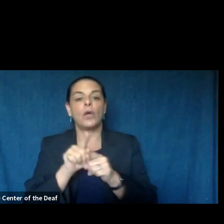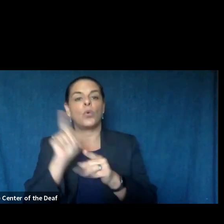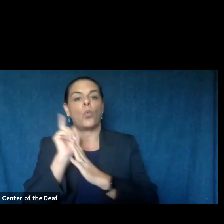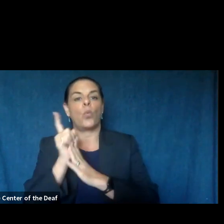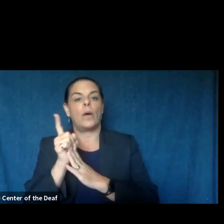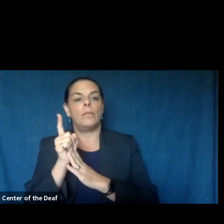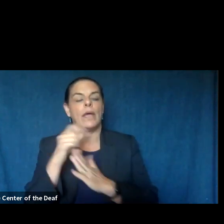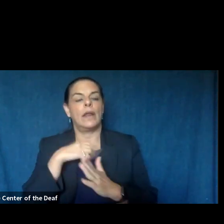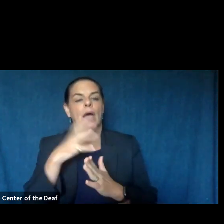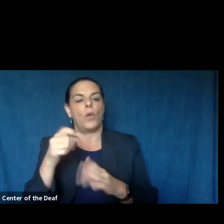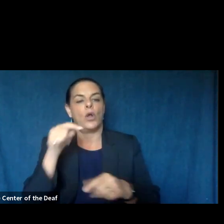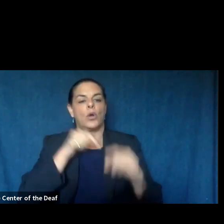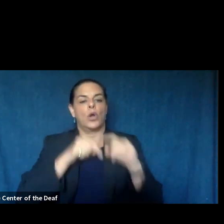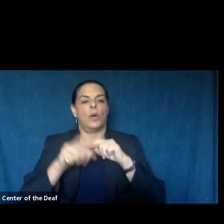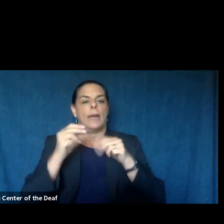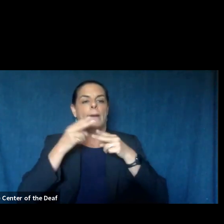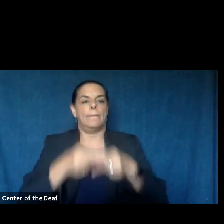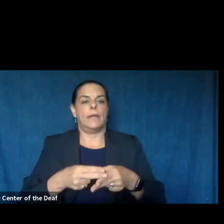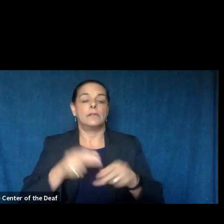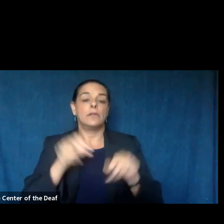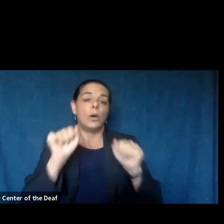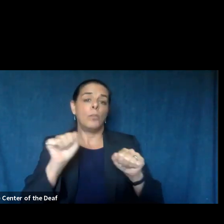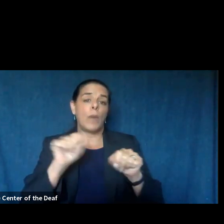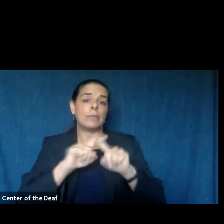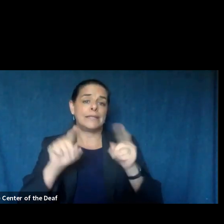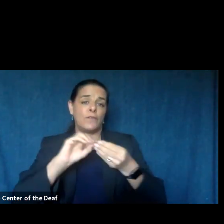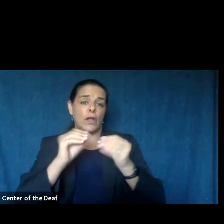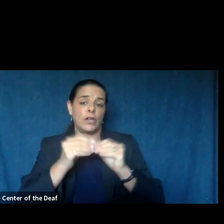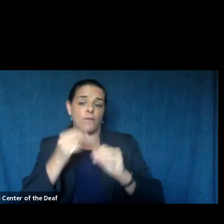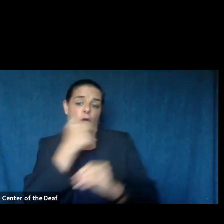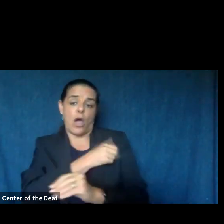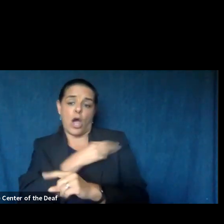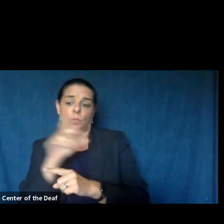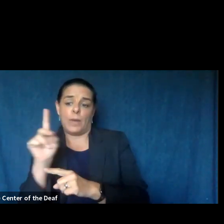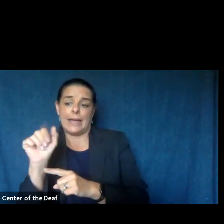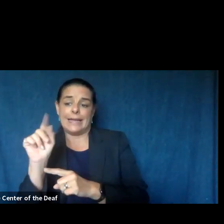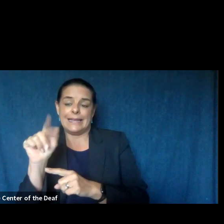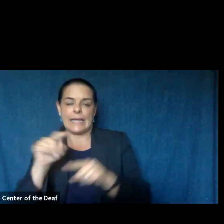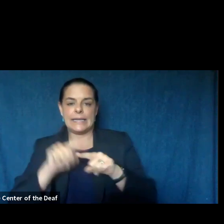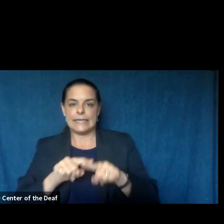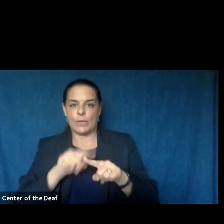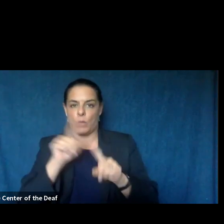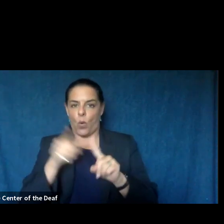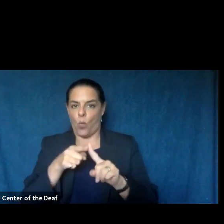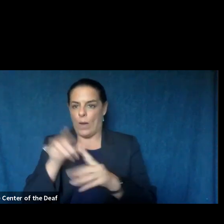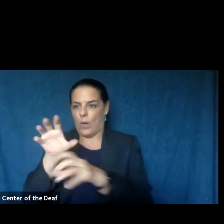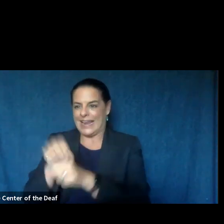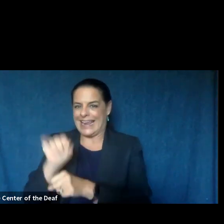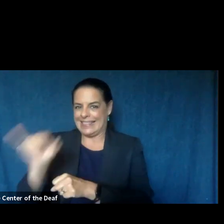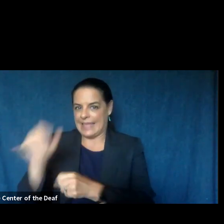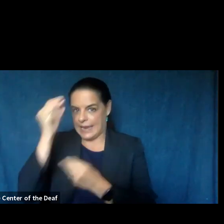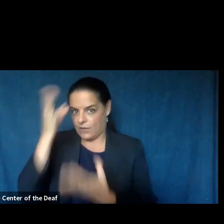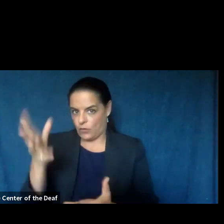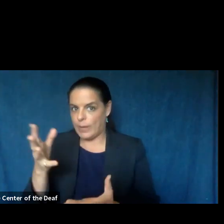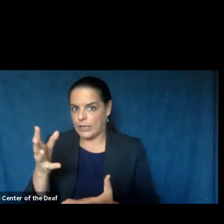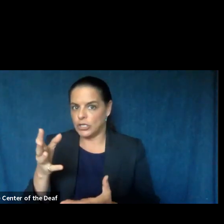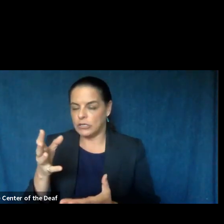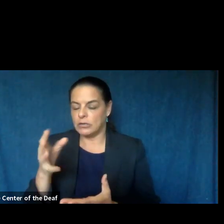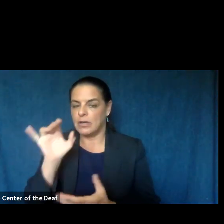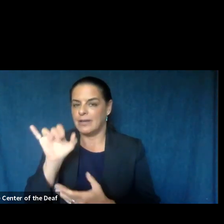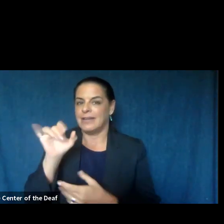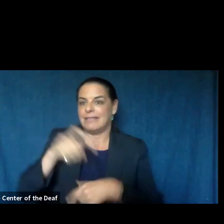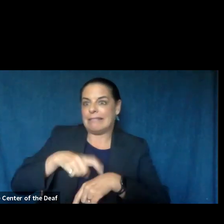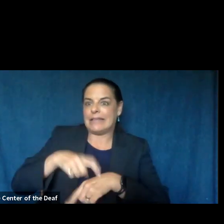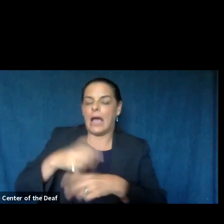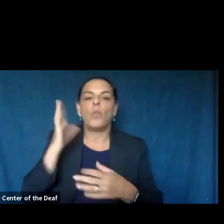back and mention there could be differences in numbers on the hospital data based on when it's grabbed that day. So to get on that as well, we'll get you the